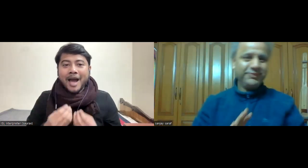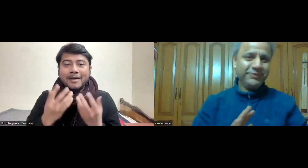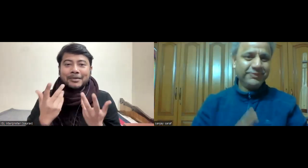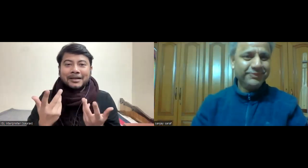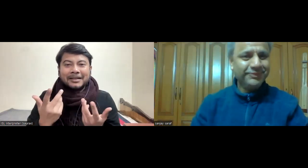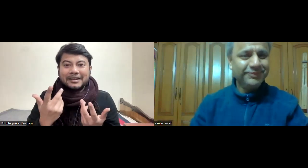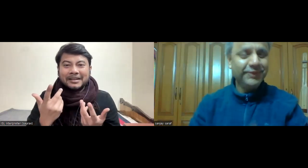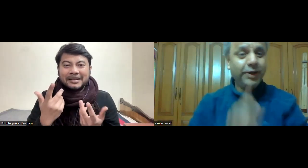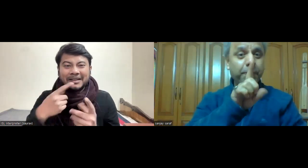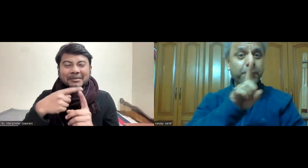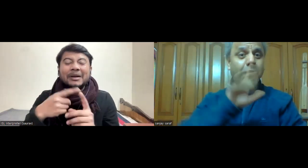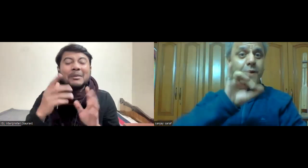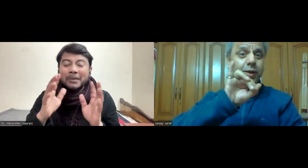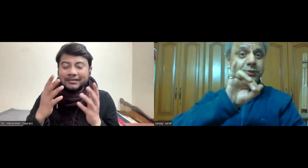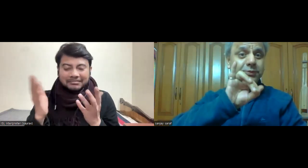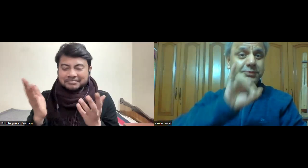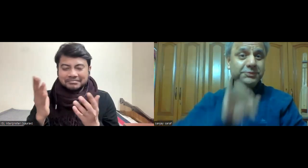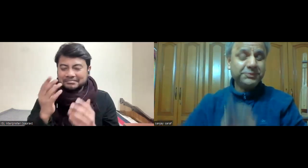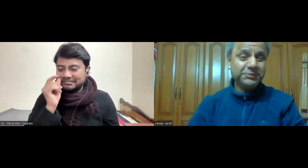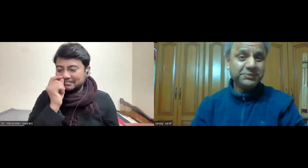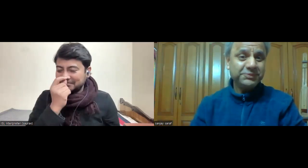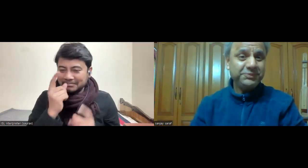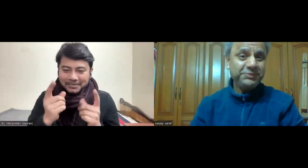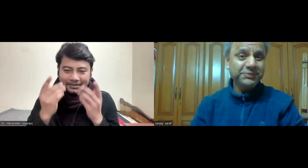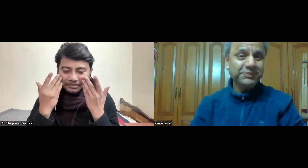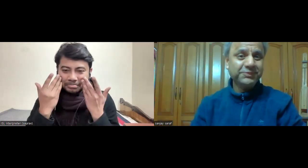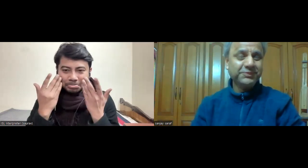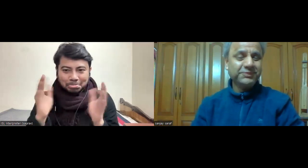not aware of it. I have no answer for it.